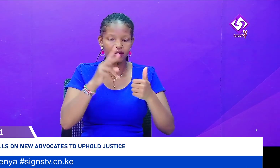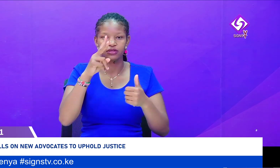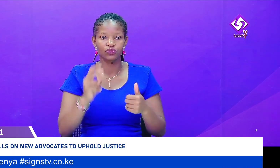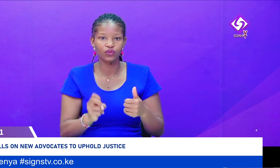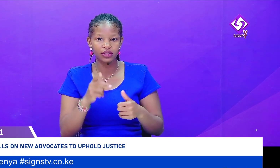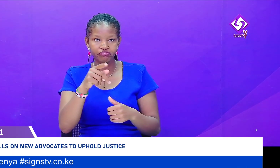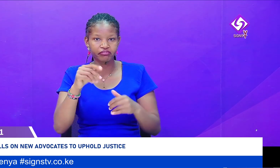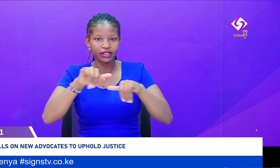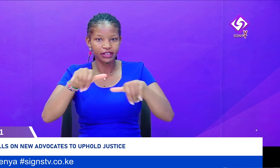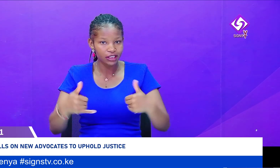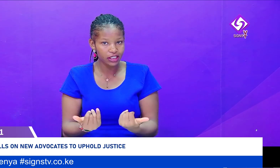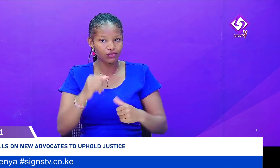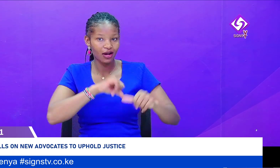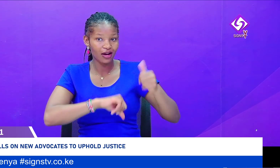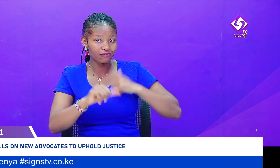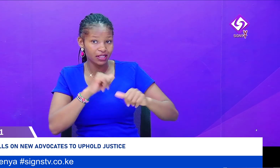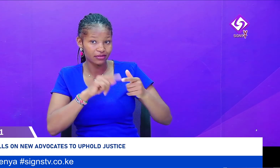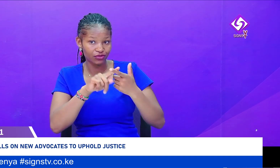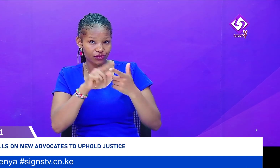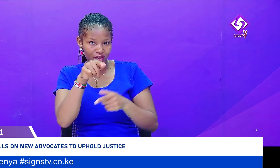official admission of